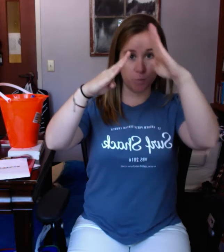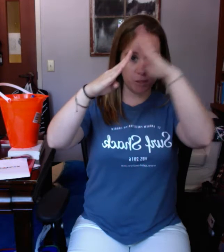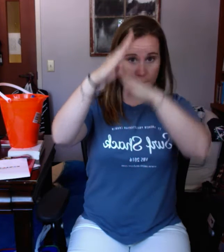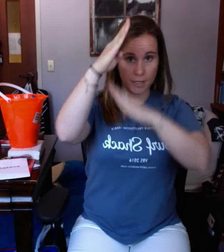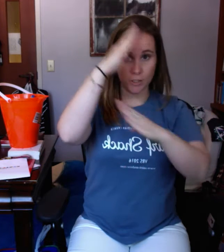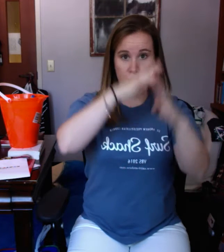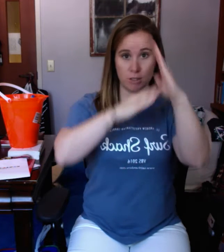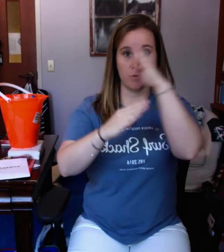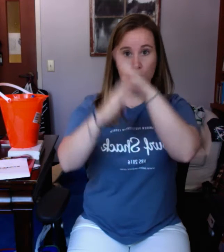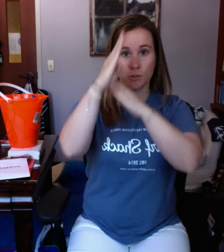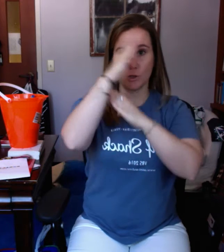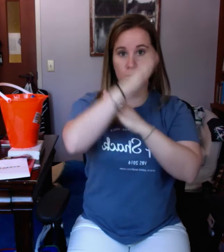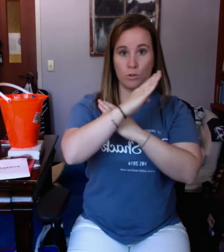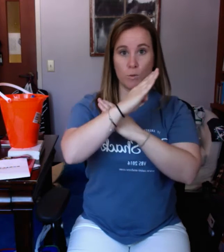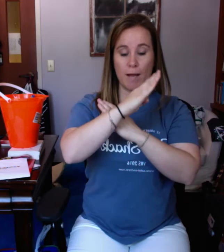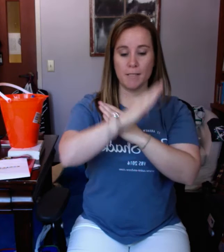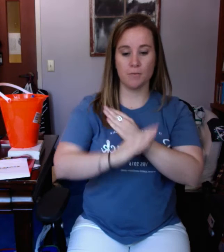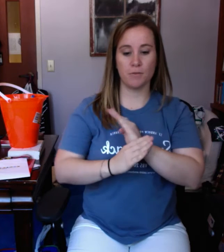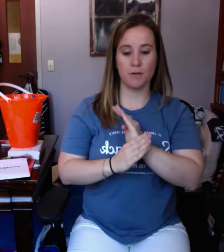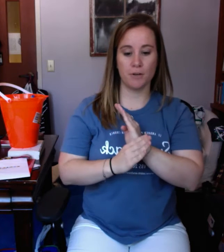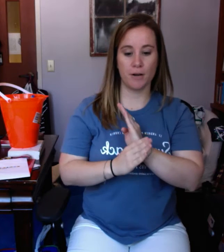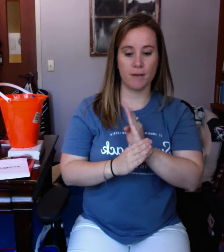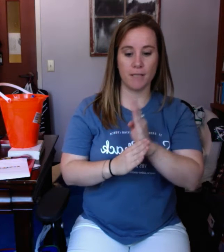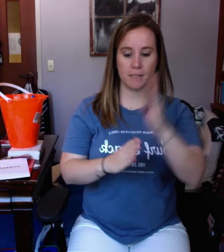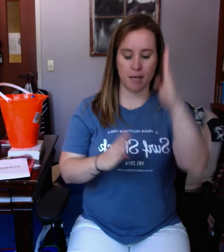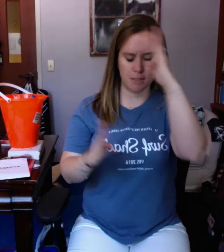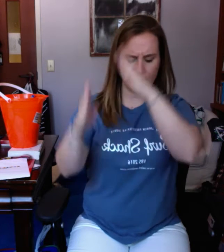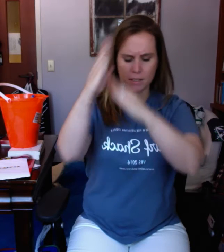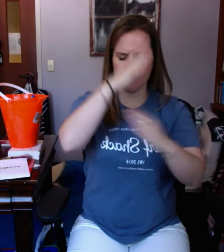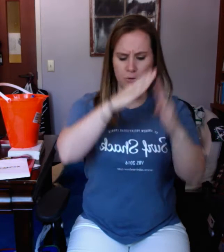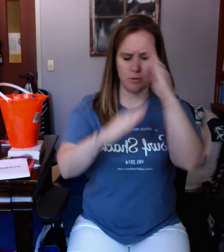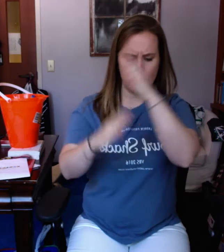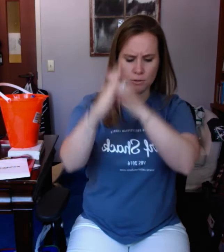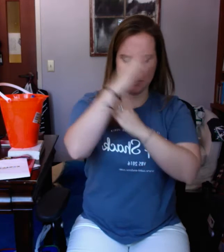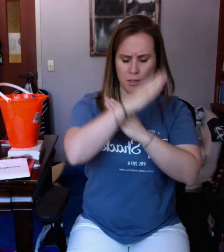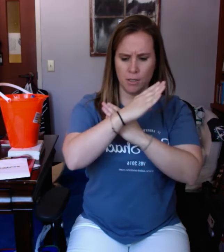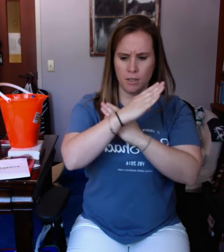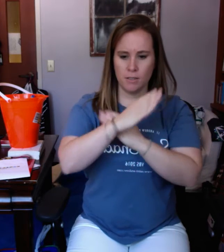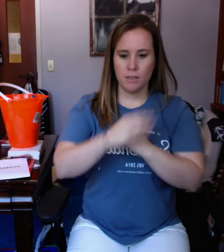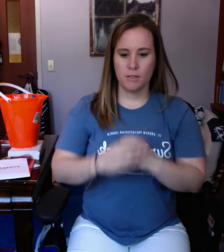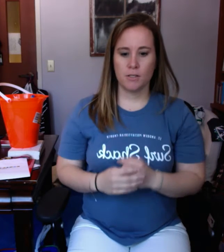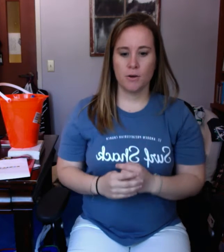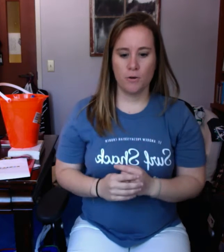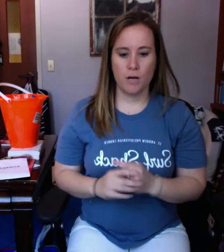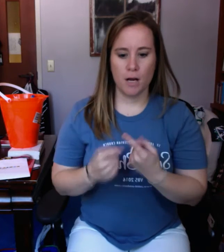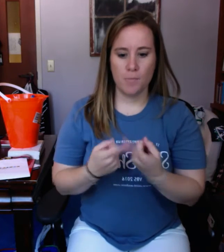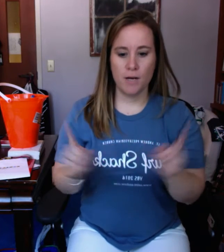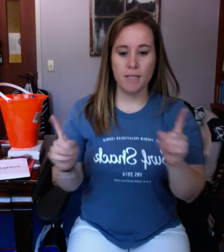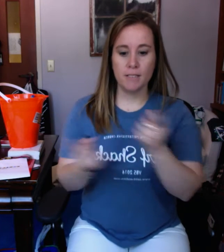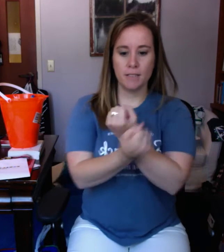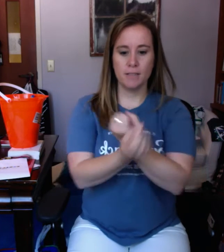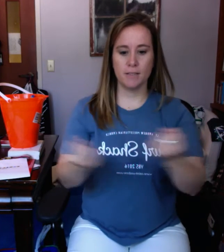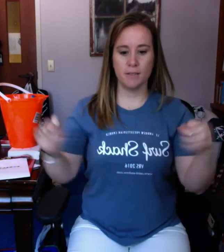B's and you're just going to circle twice in front of your face. Okay, so evil. So, but